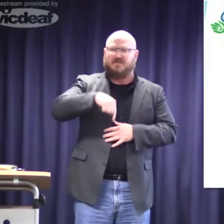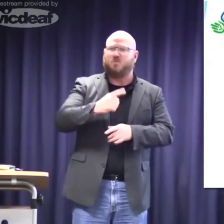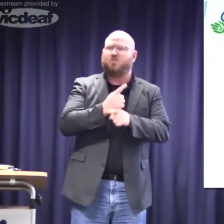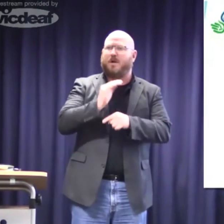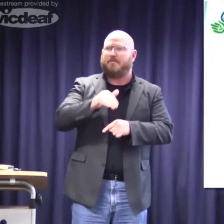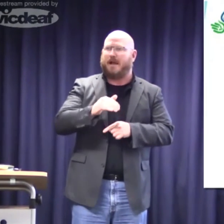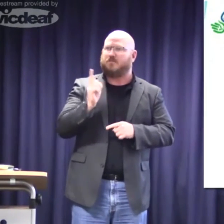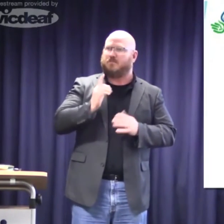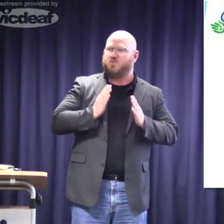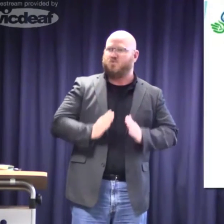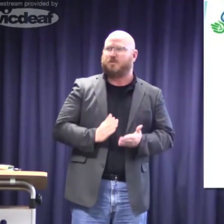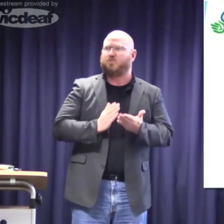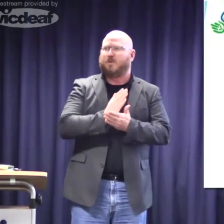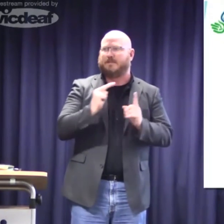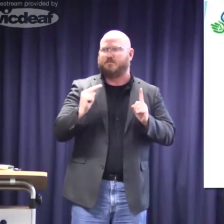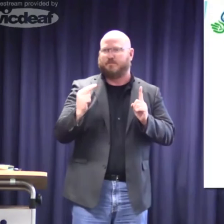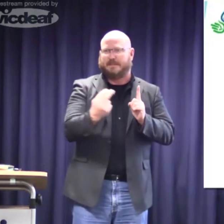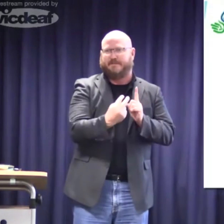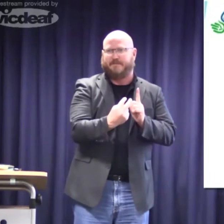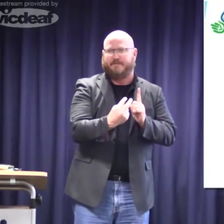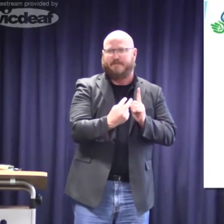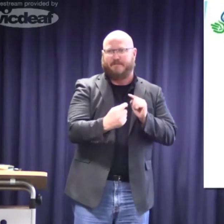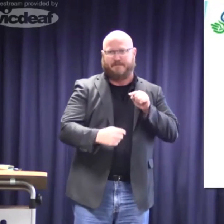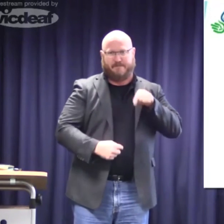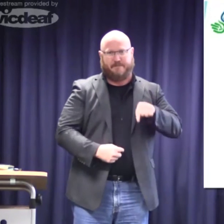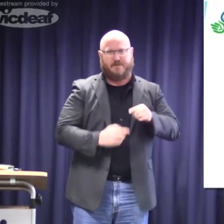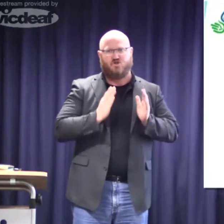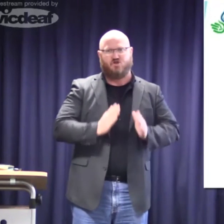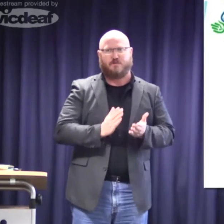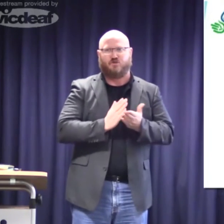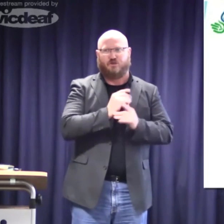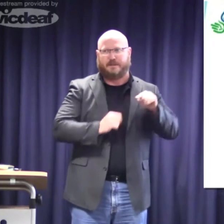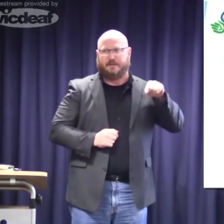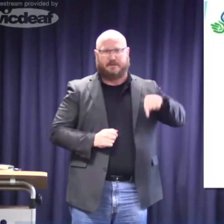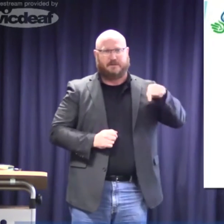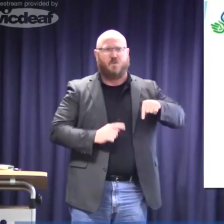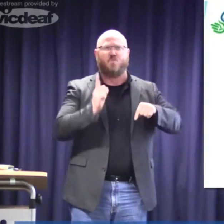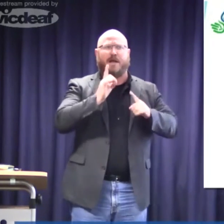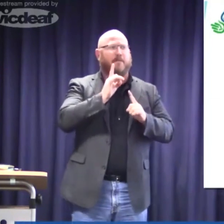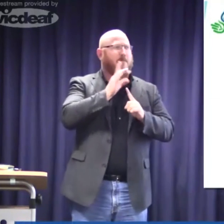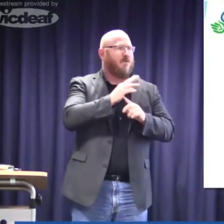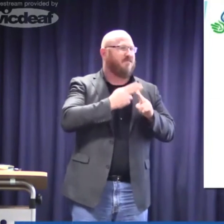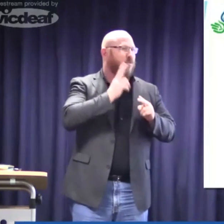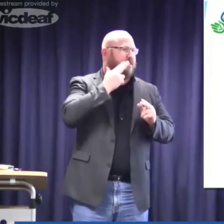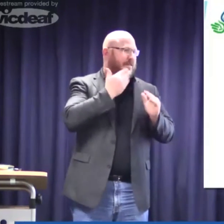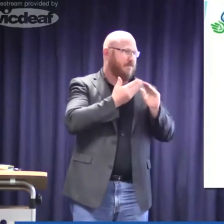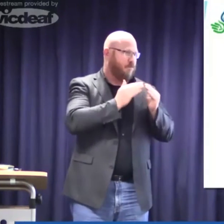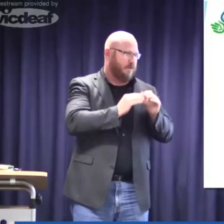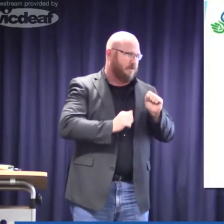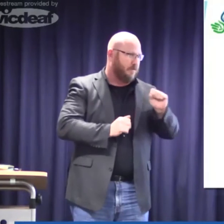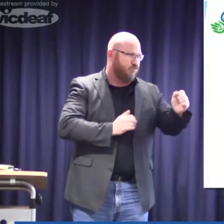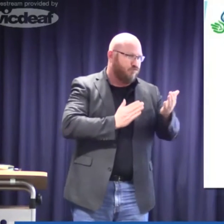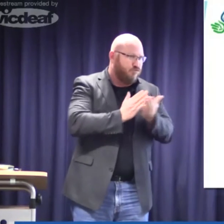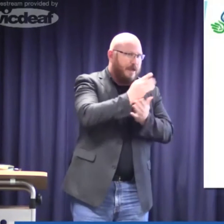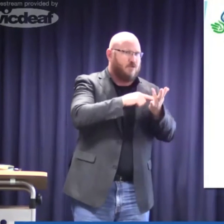discussion. I'm here to speak about human rights and a human rights perspective. What is